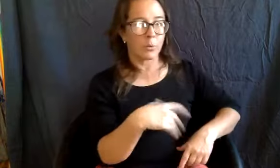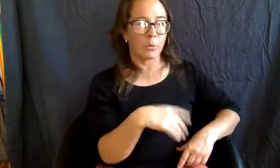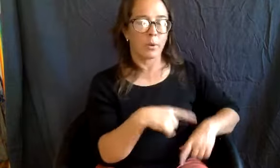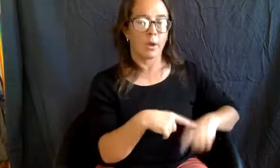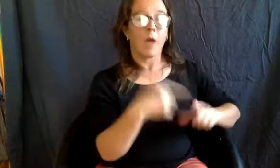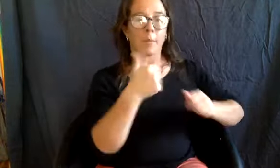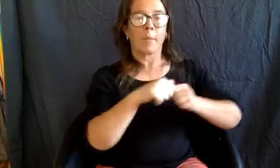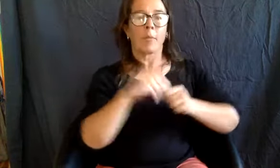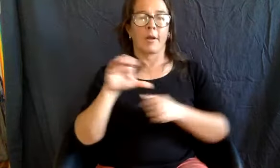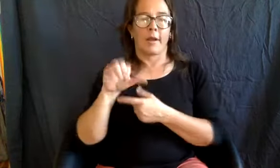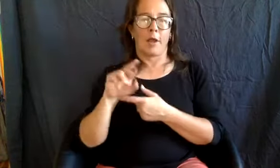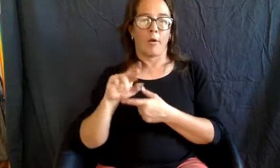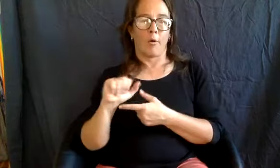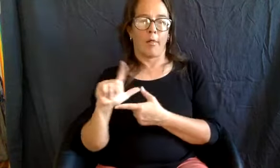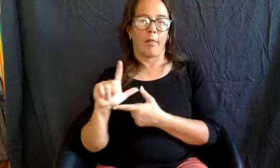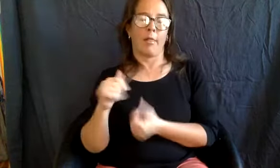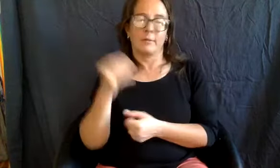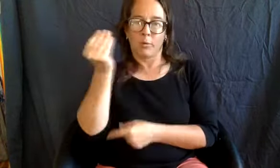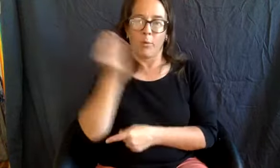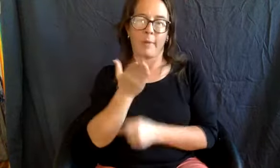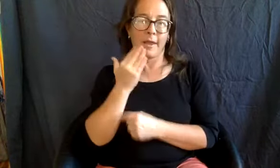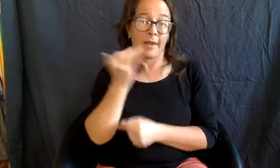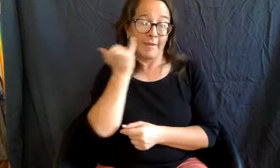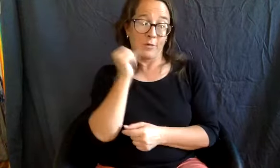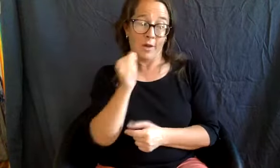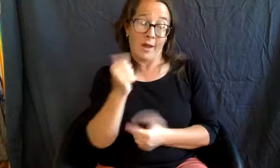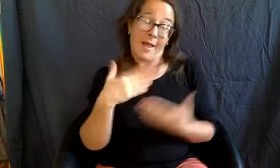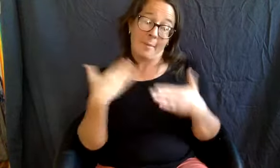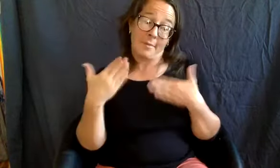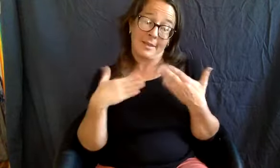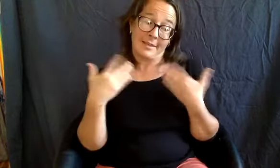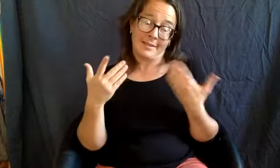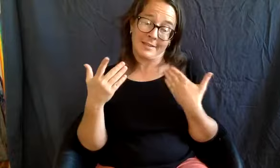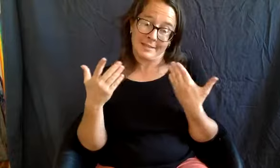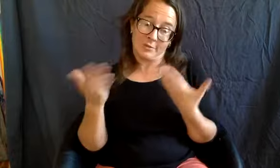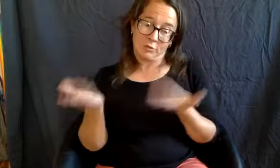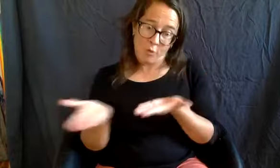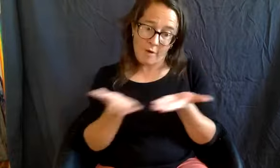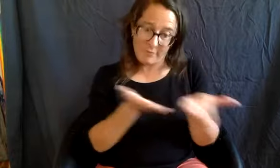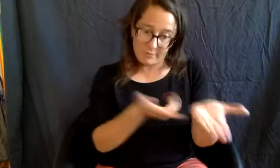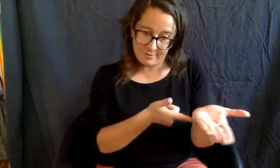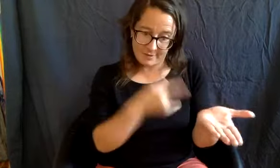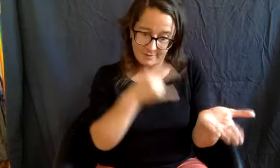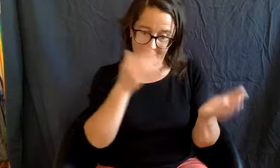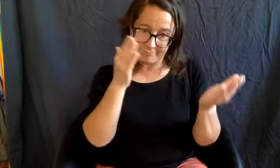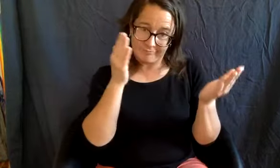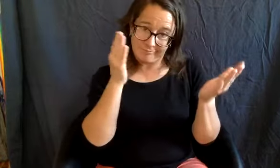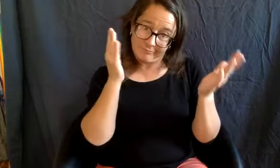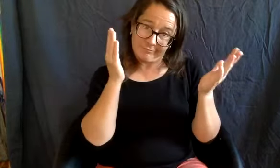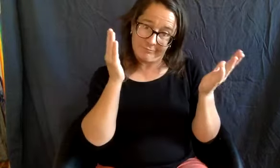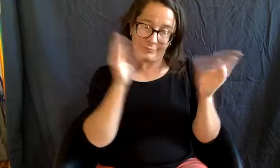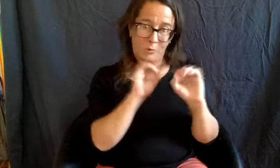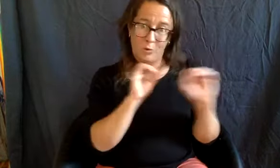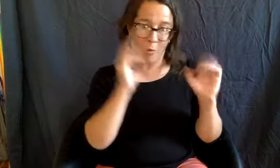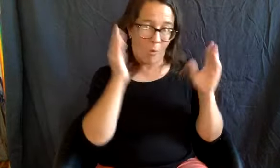was just that I love this kid no matter what. And like I say, that's what helped to get from, the heart to my head. I used